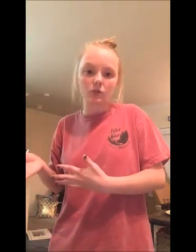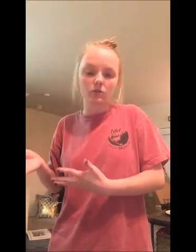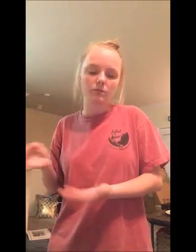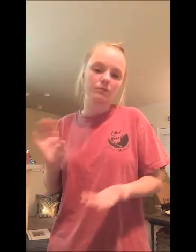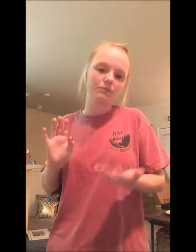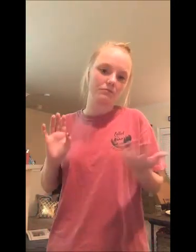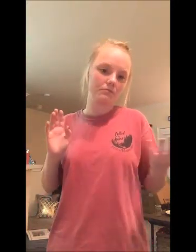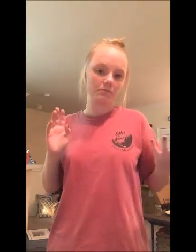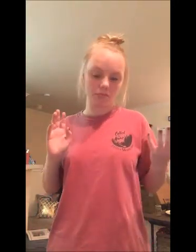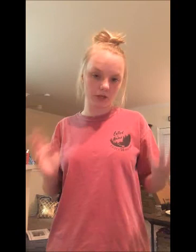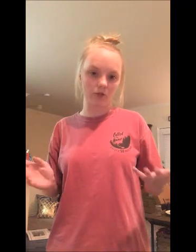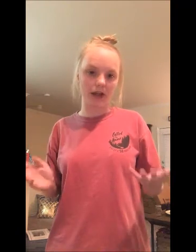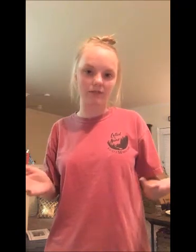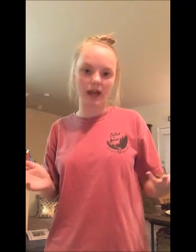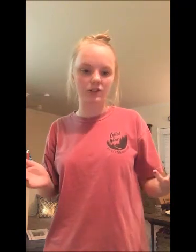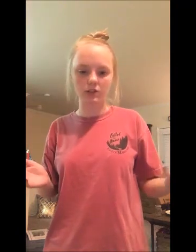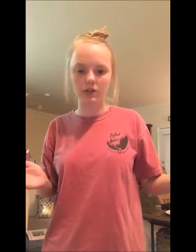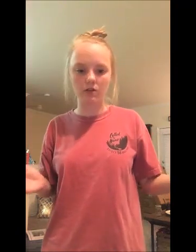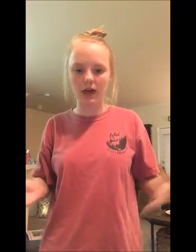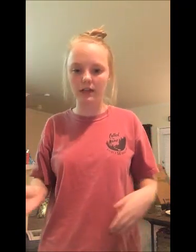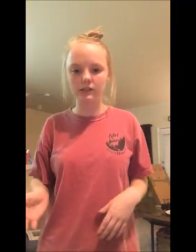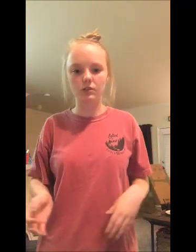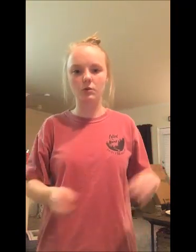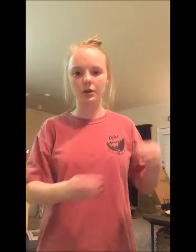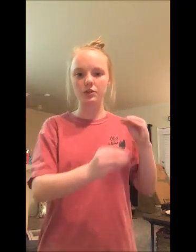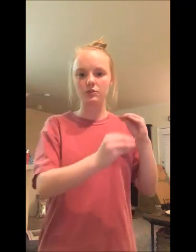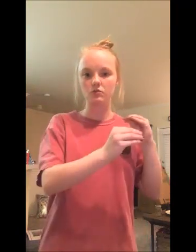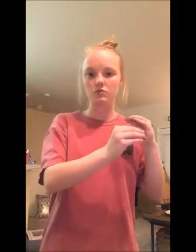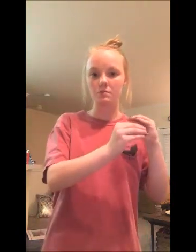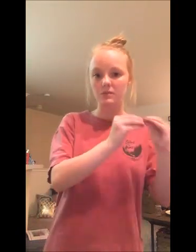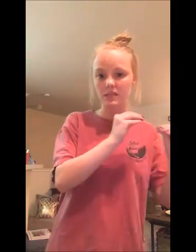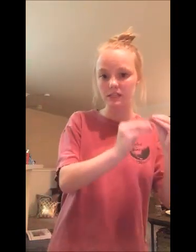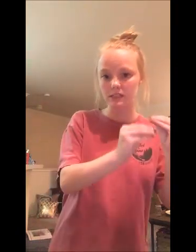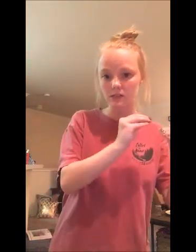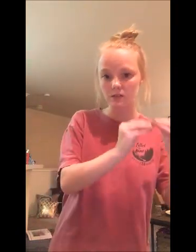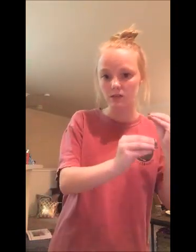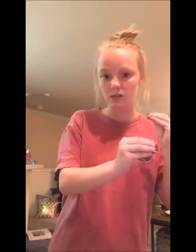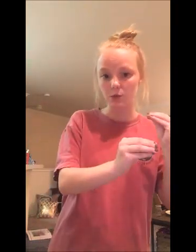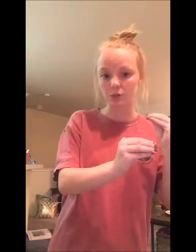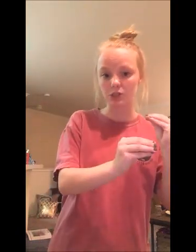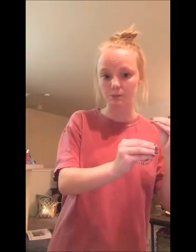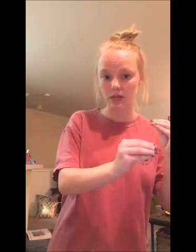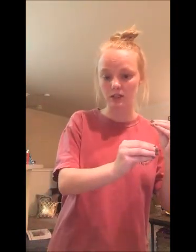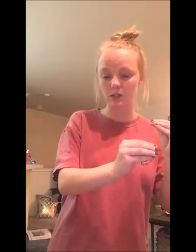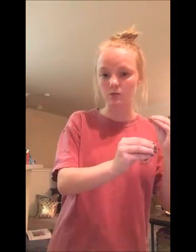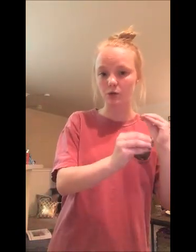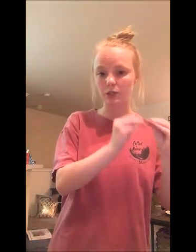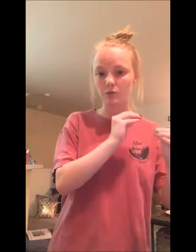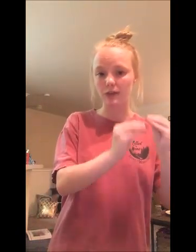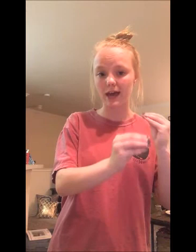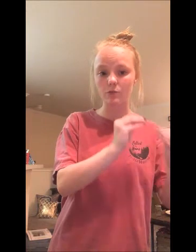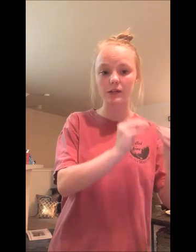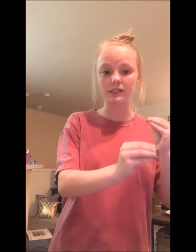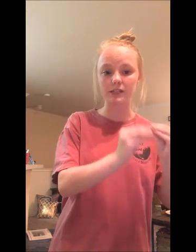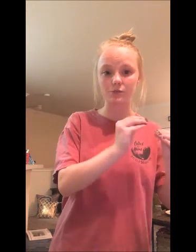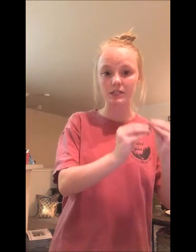heal, but you don't have to actually know that. So we're going to do this, which is mend. We're going to do that when he says